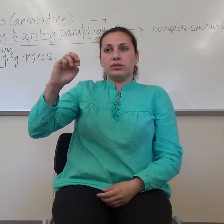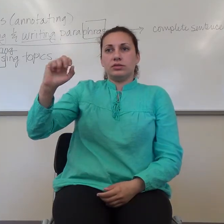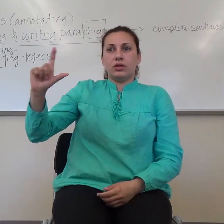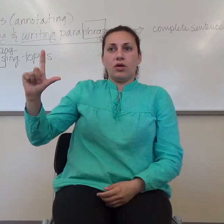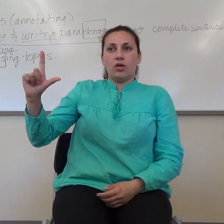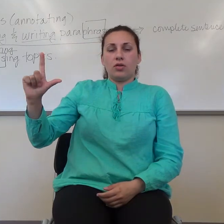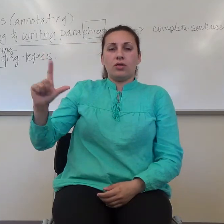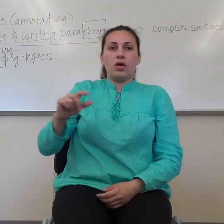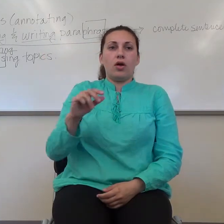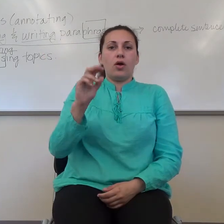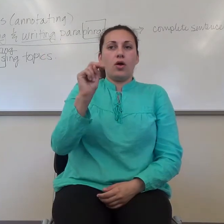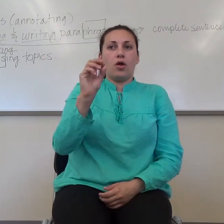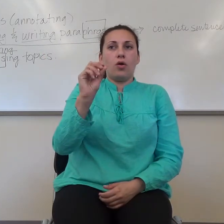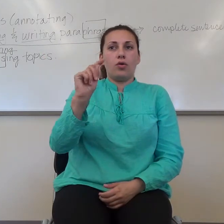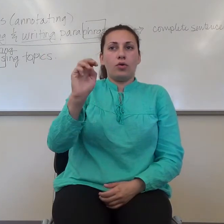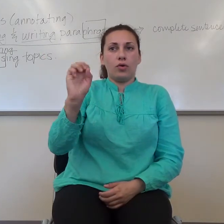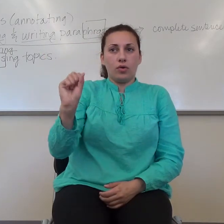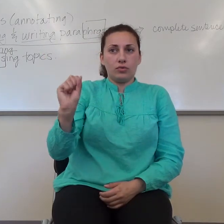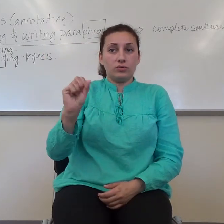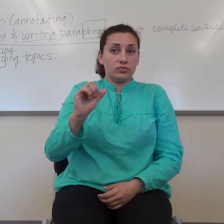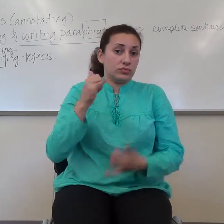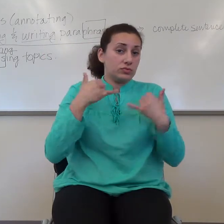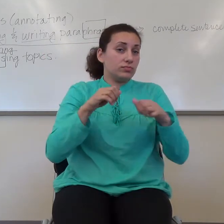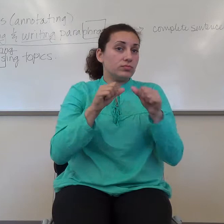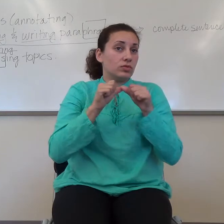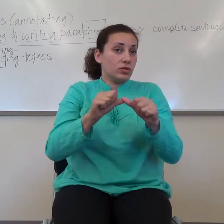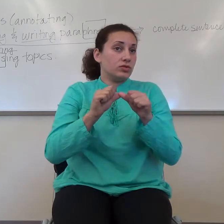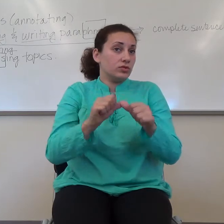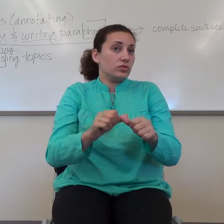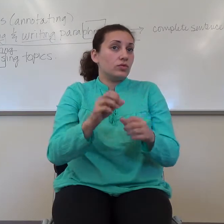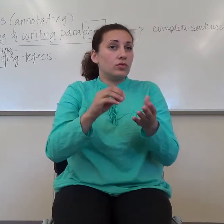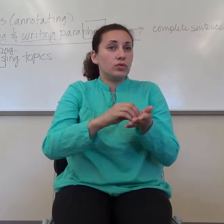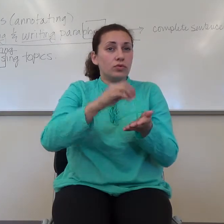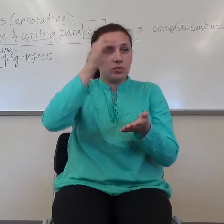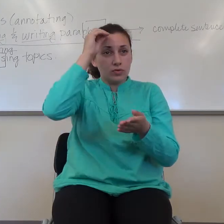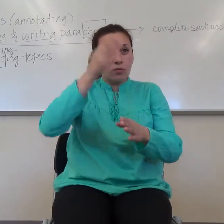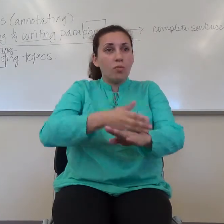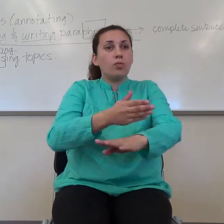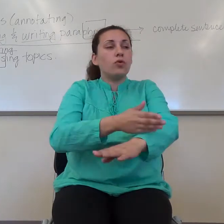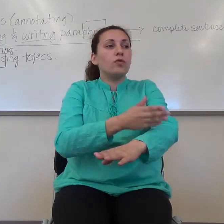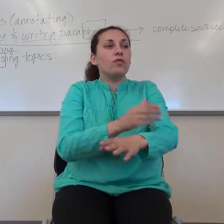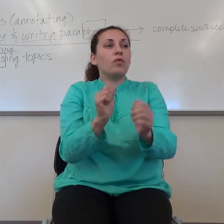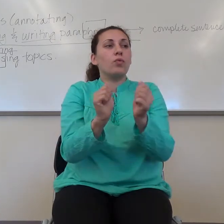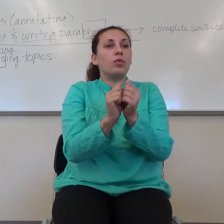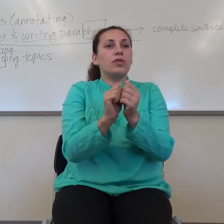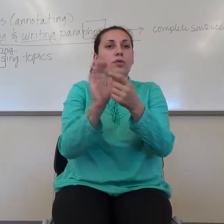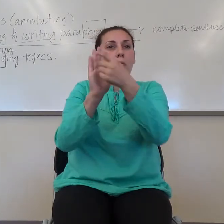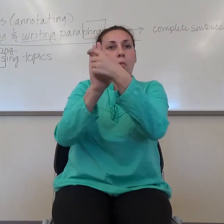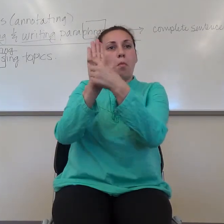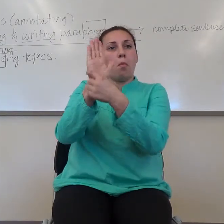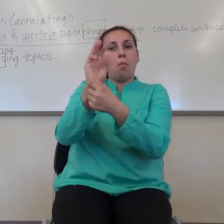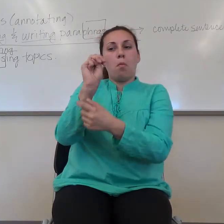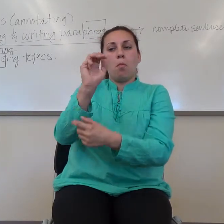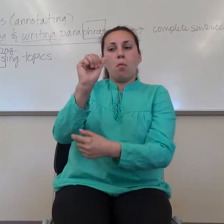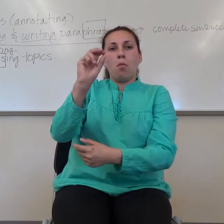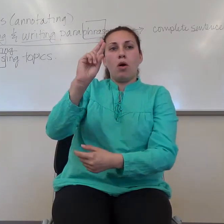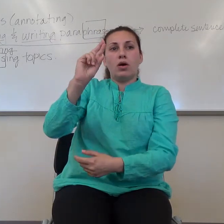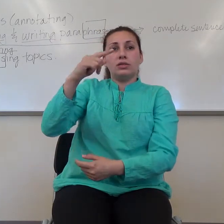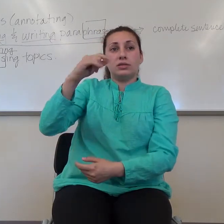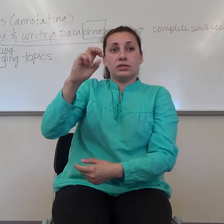on making marginal notes. So read this over. This is stuff we talked about. It has that list on there of stuff